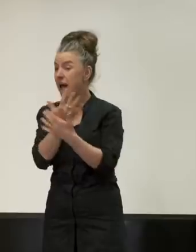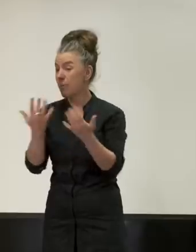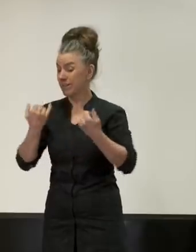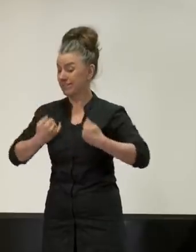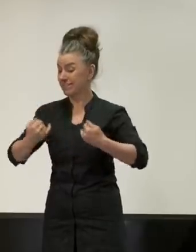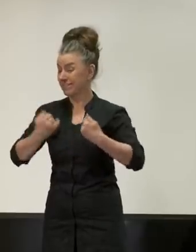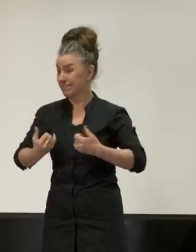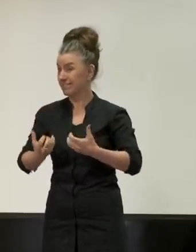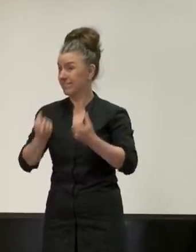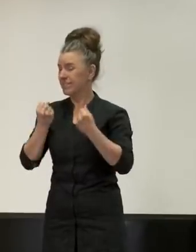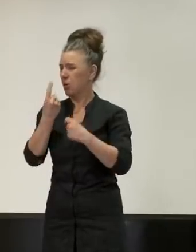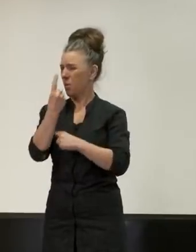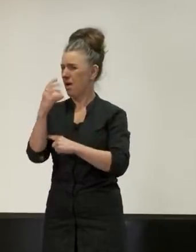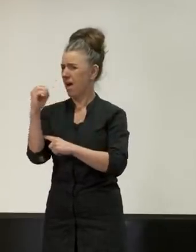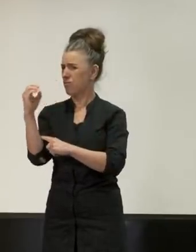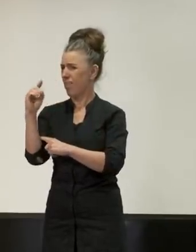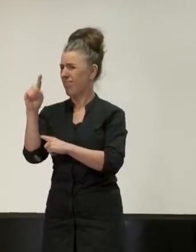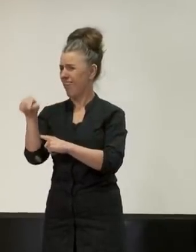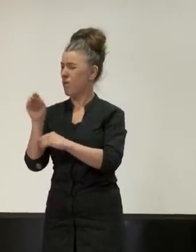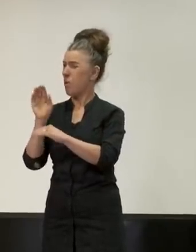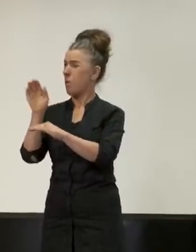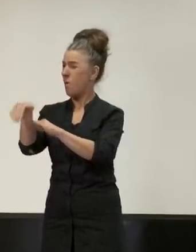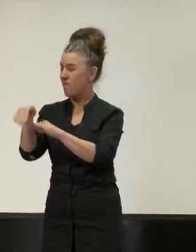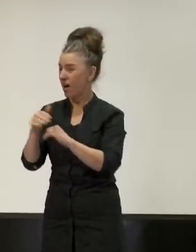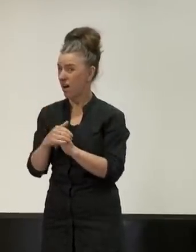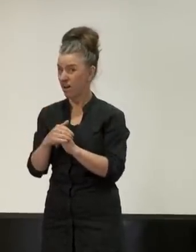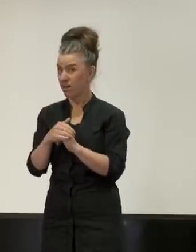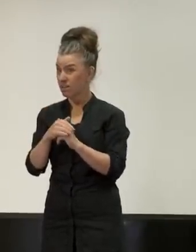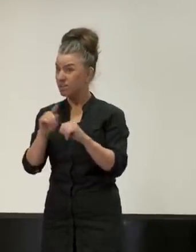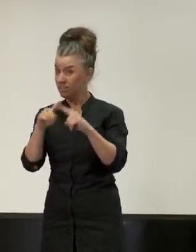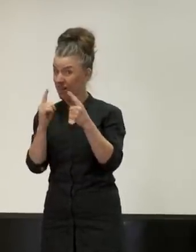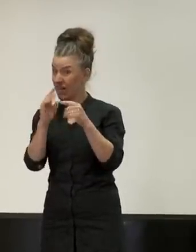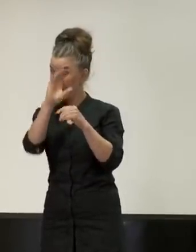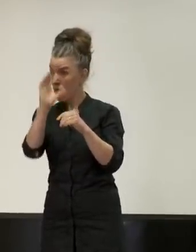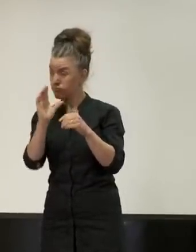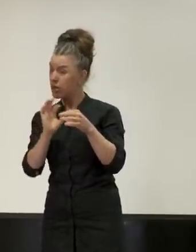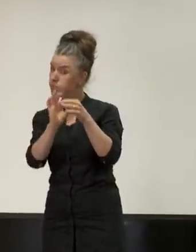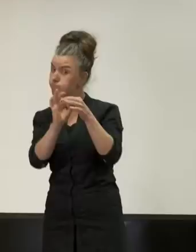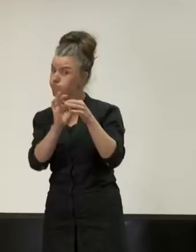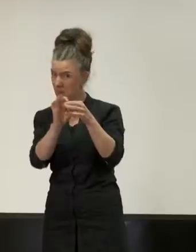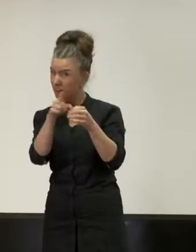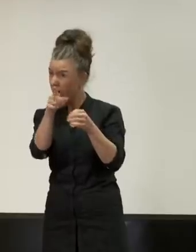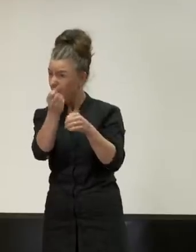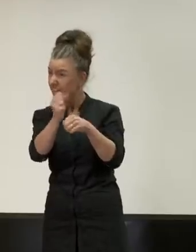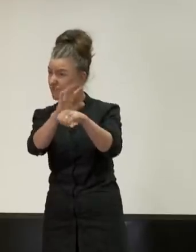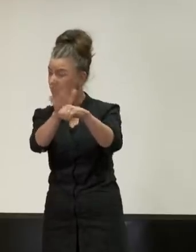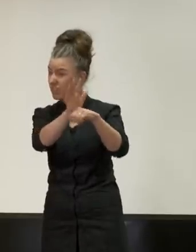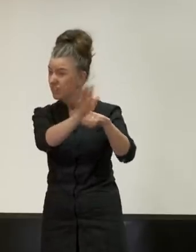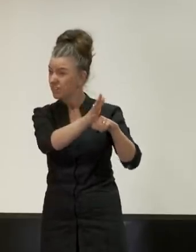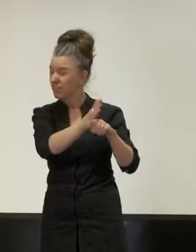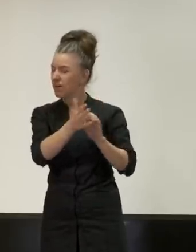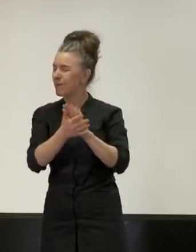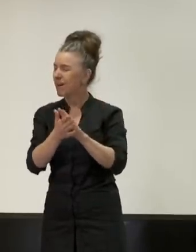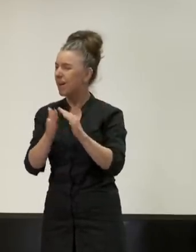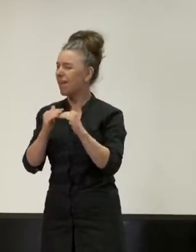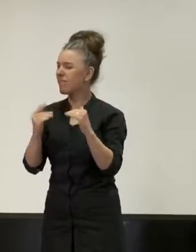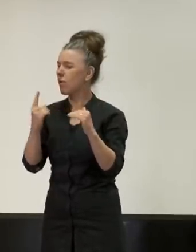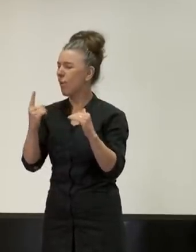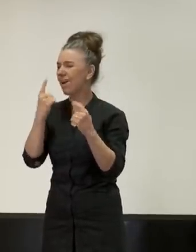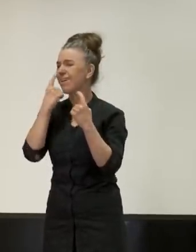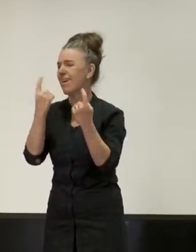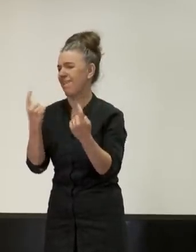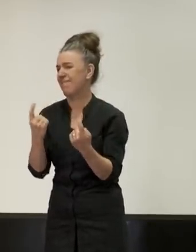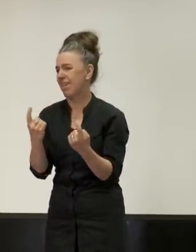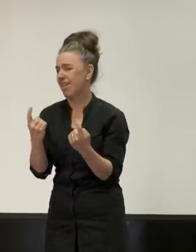daily, including in most of the countries we have close connections with. So at level 1, we all need to adopt new behaviours in order to keep any